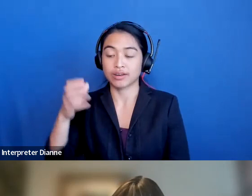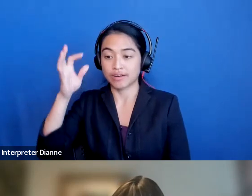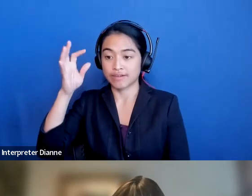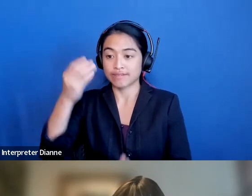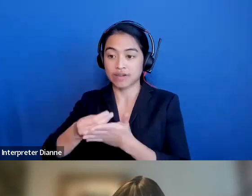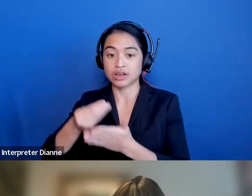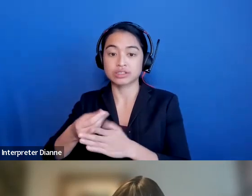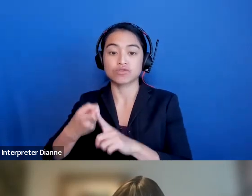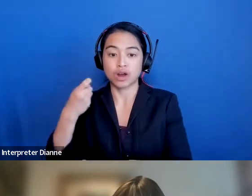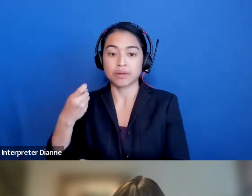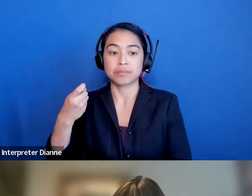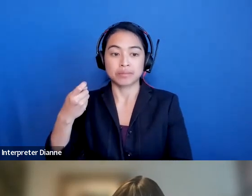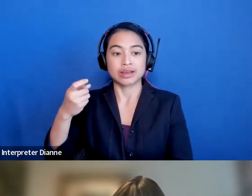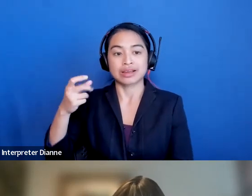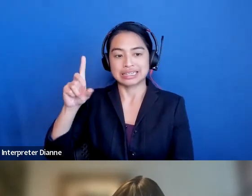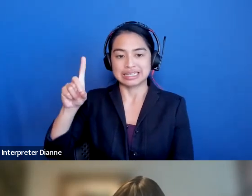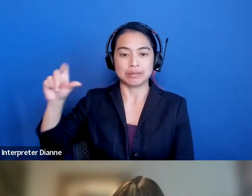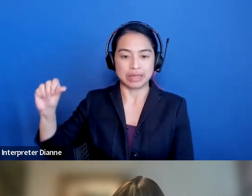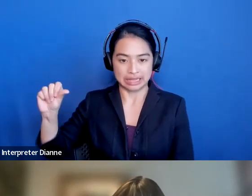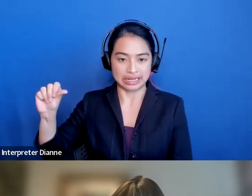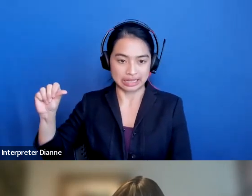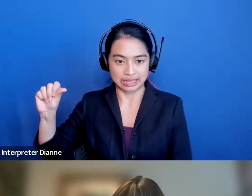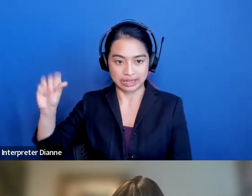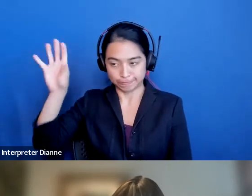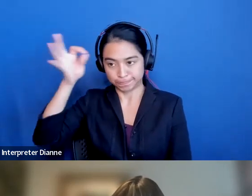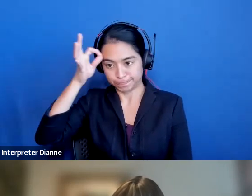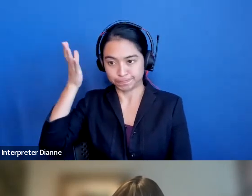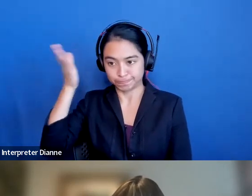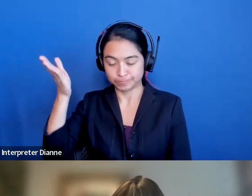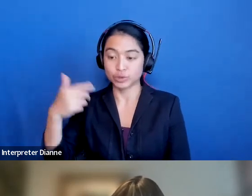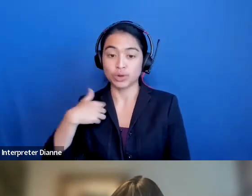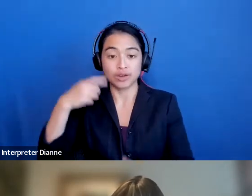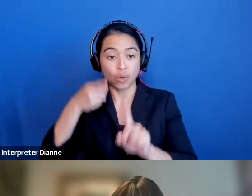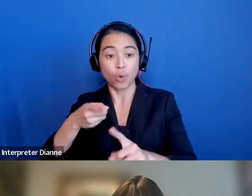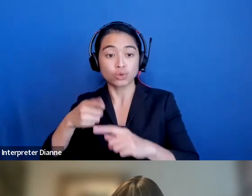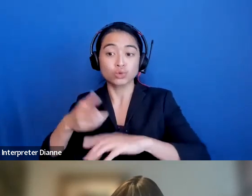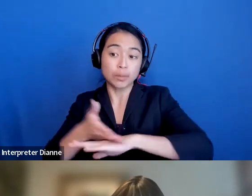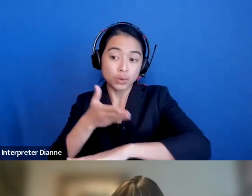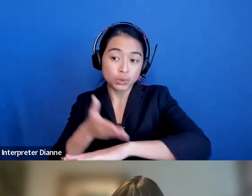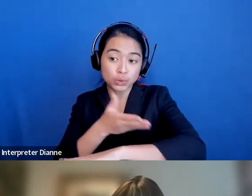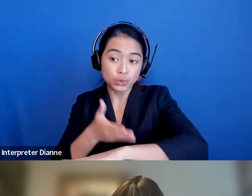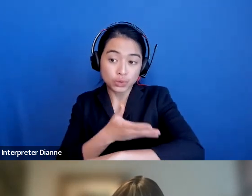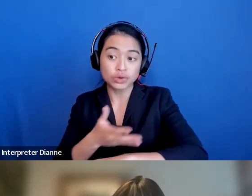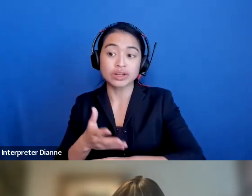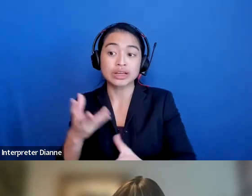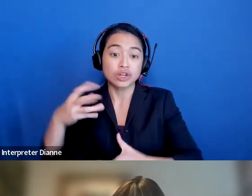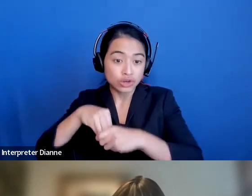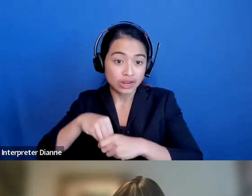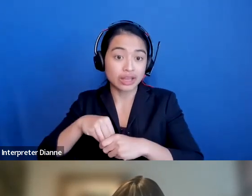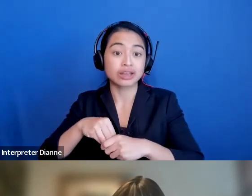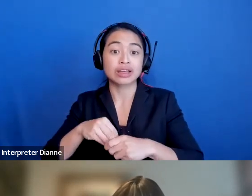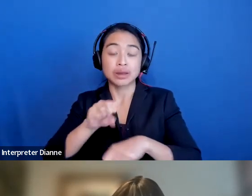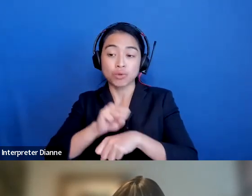on Disabilities, and we have goals to improve competitive integrated employment outcomes